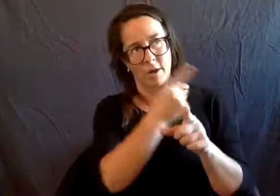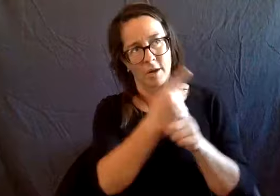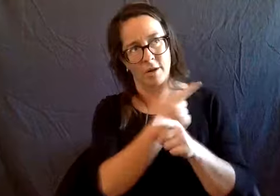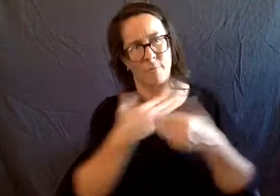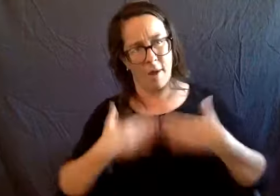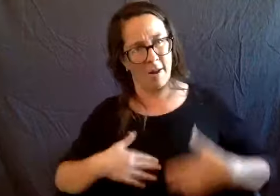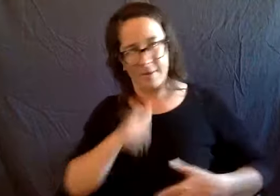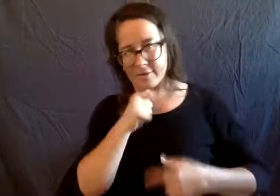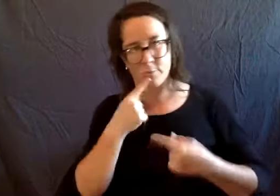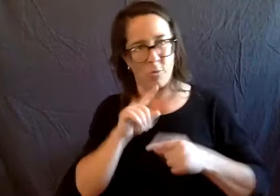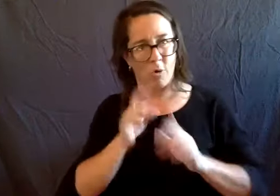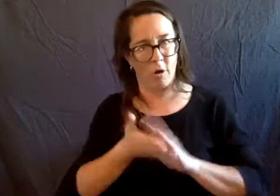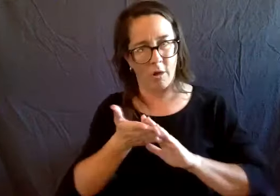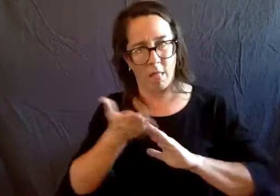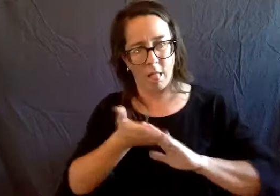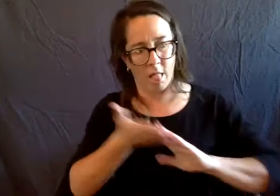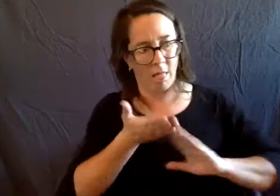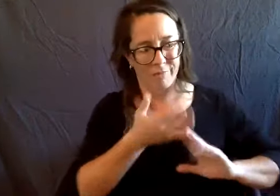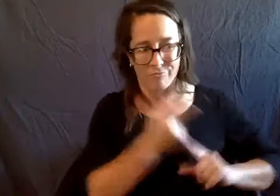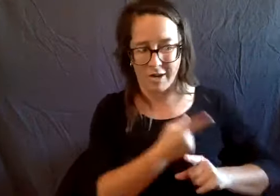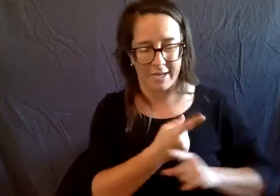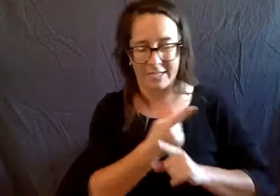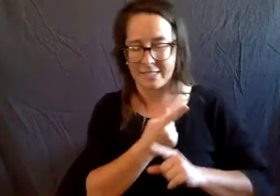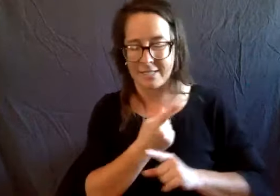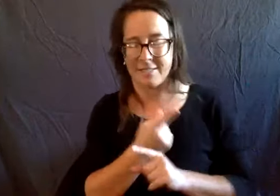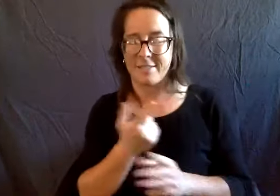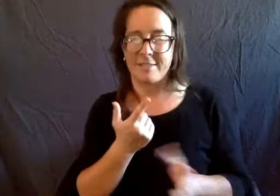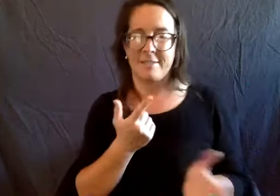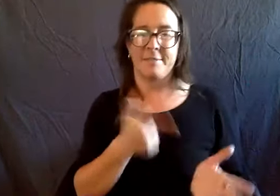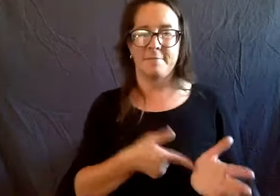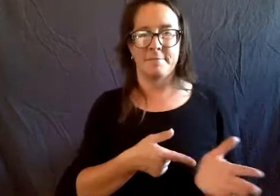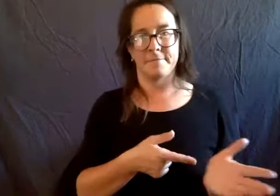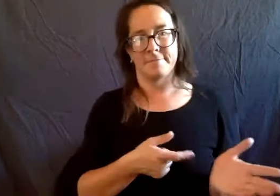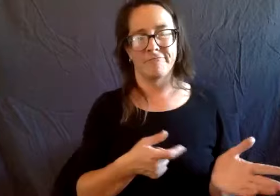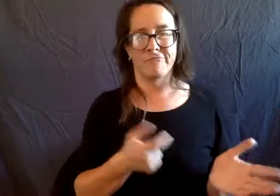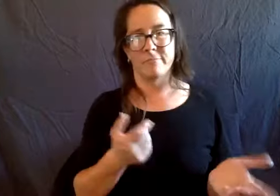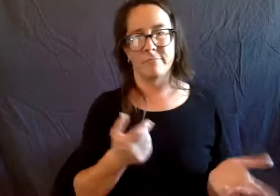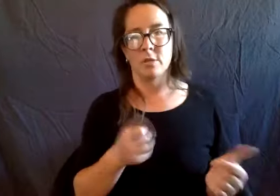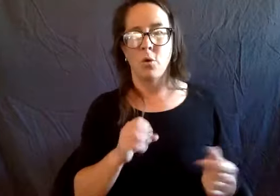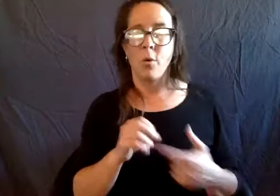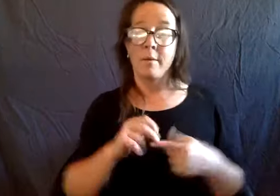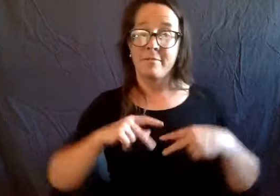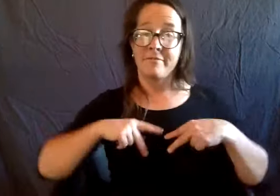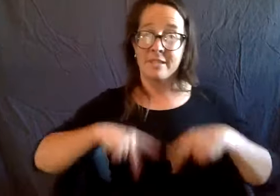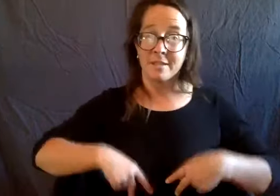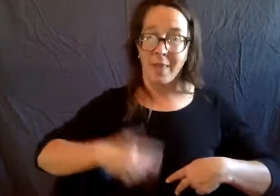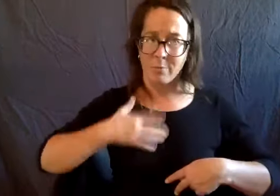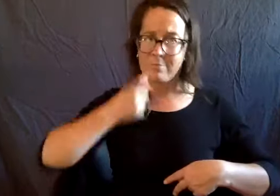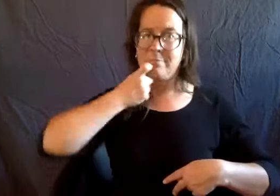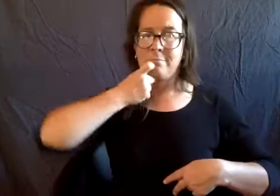when you get a few pops in you, things level out and you can operate again. So I was physically addicted